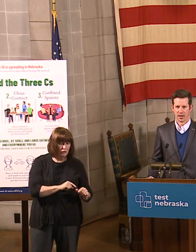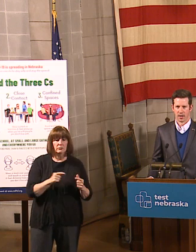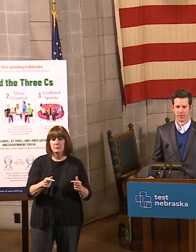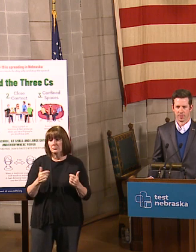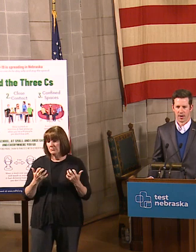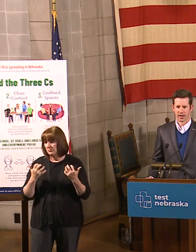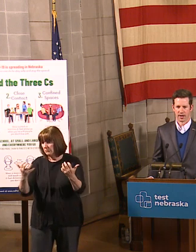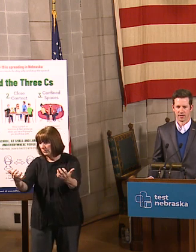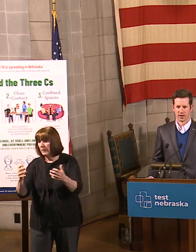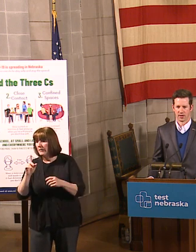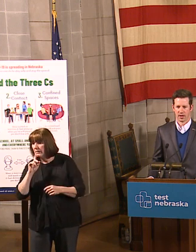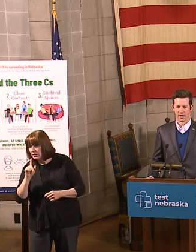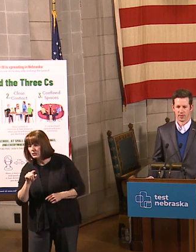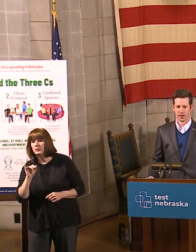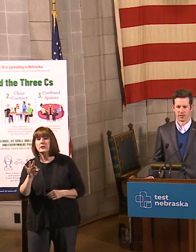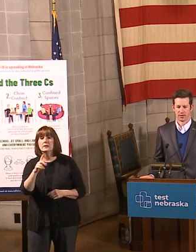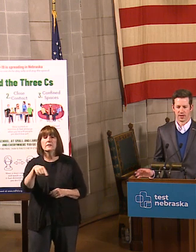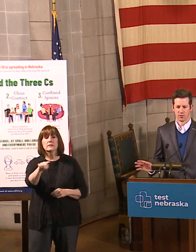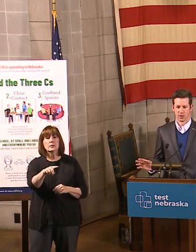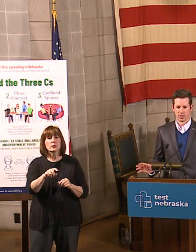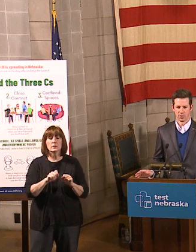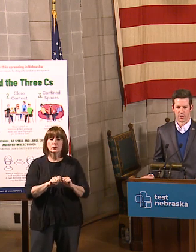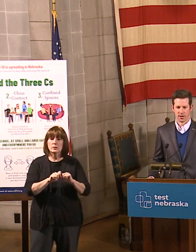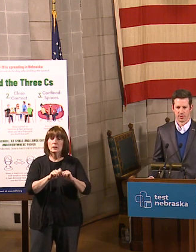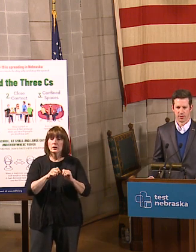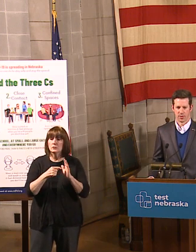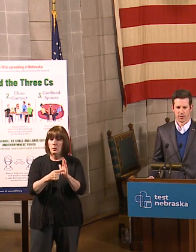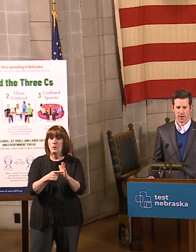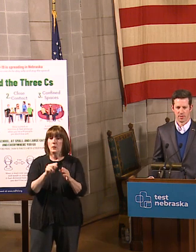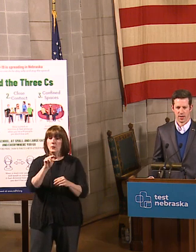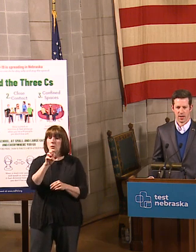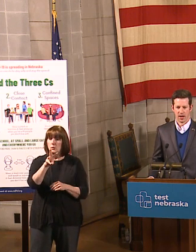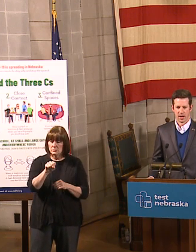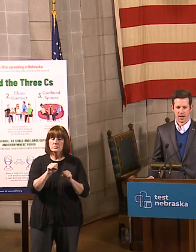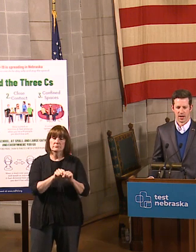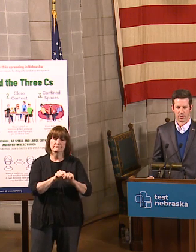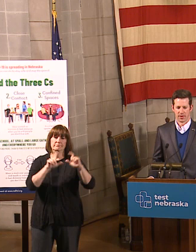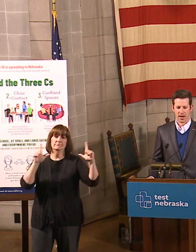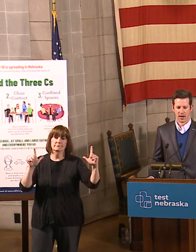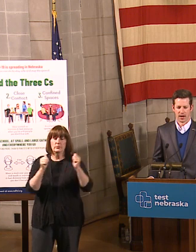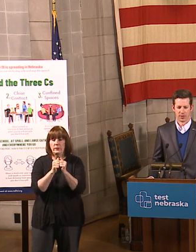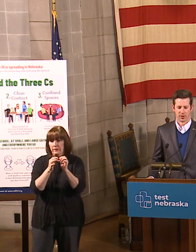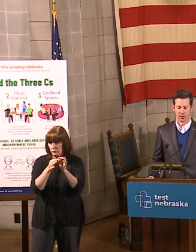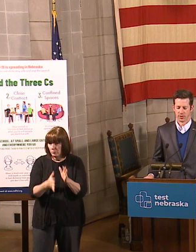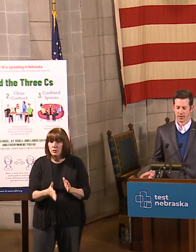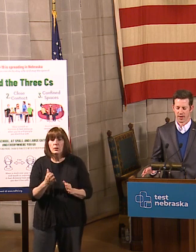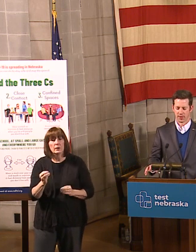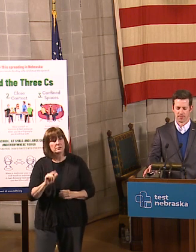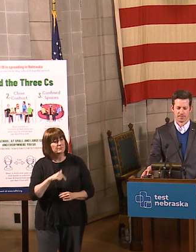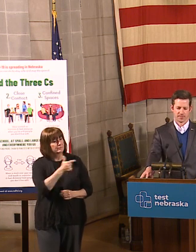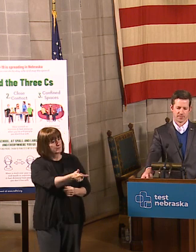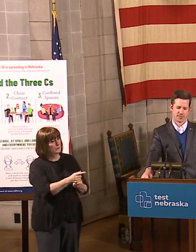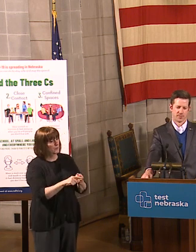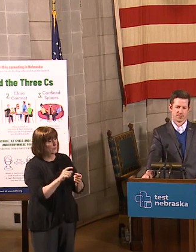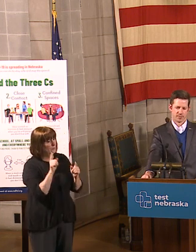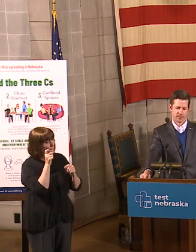And if you're broadcasting, please keep sharing your shot throughout the program. And with that, I will turn it over to the